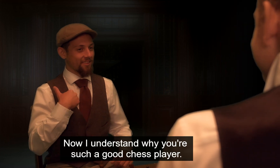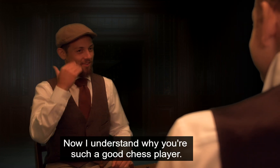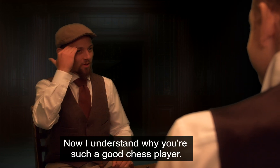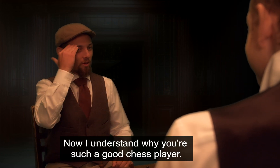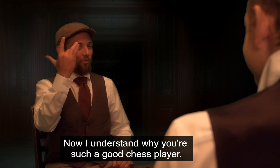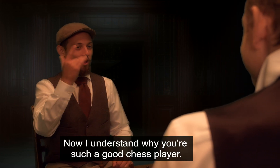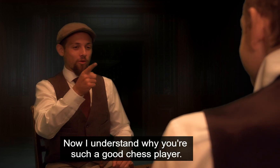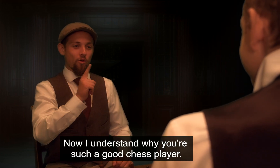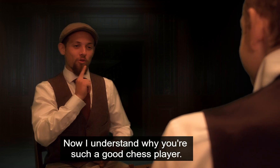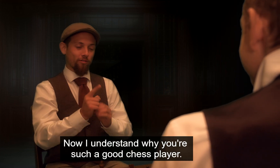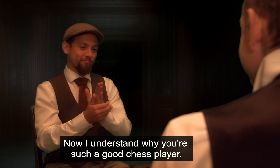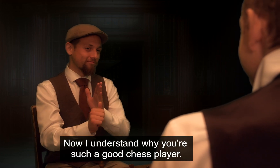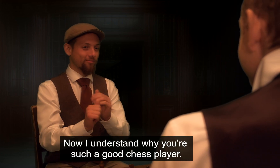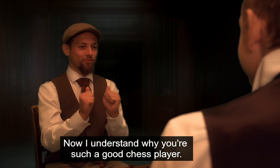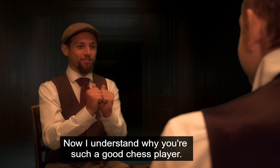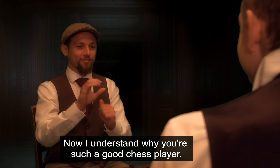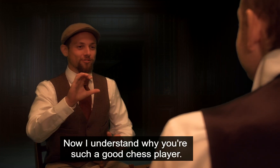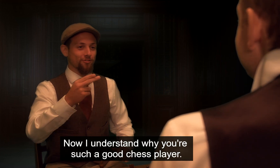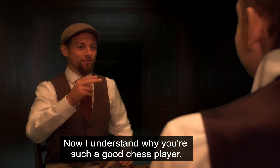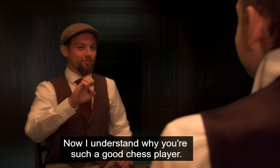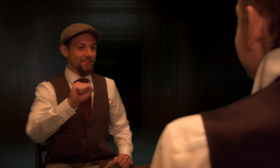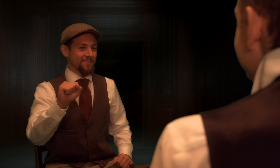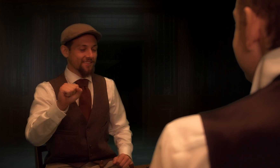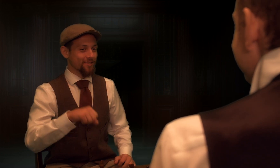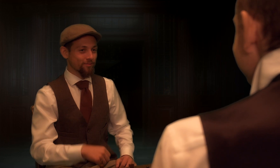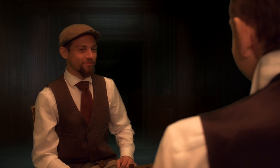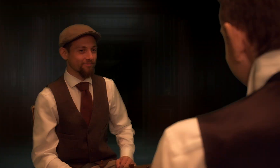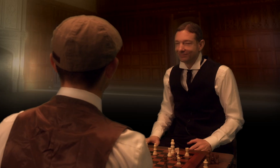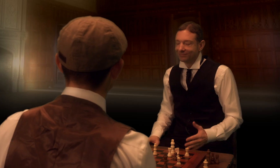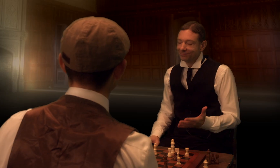Now I understand why you're such a good chess player.